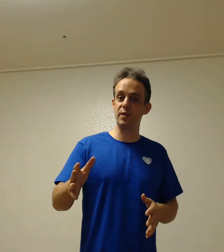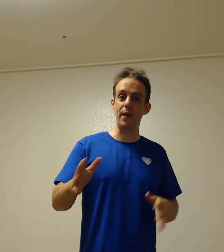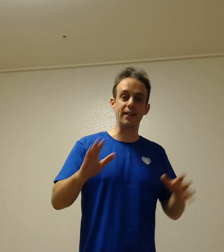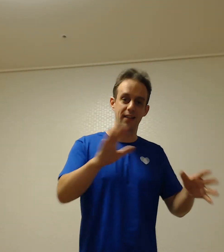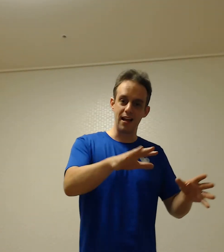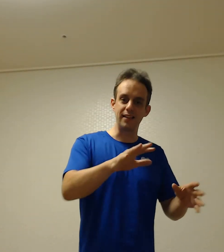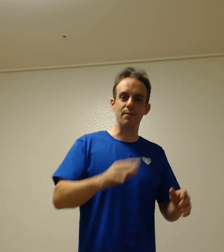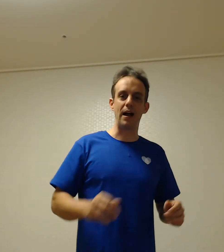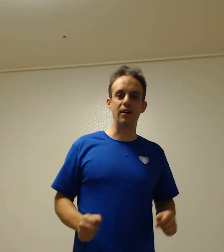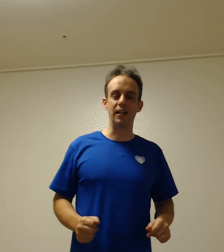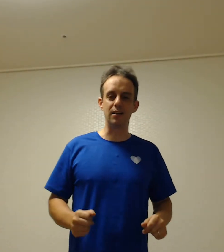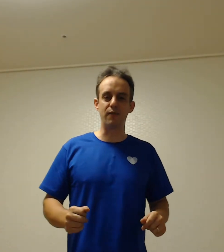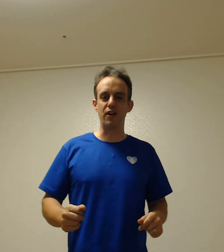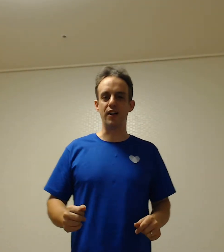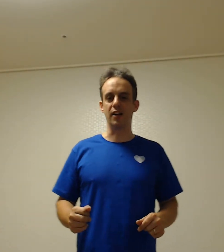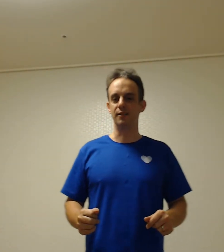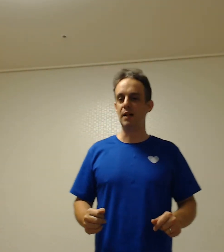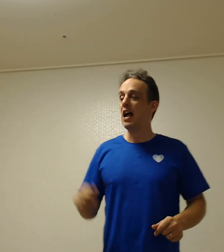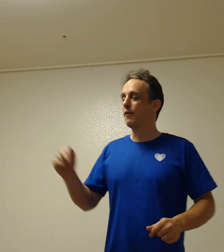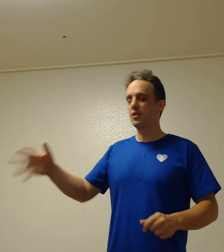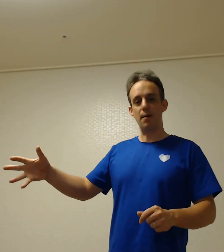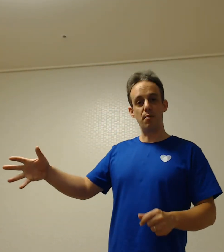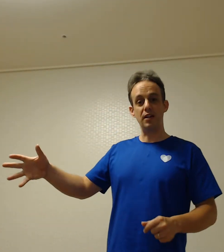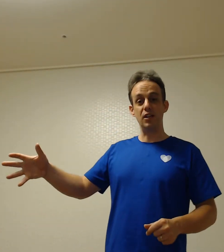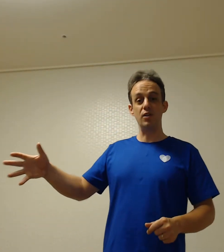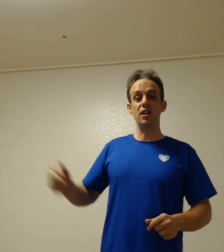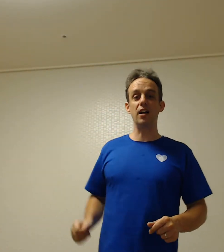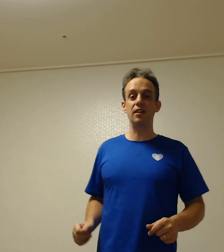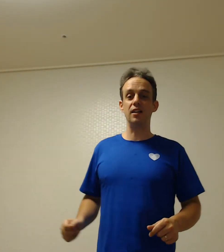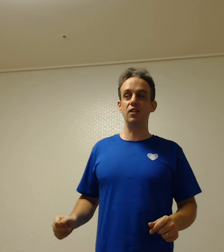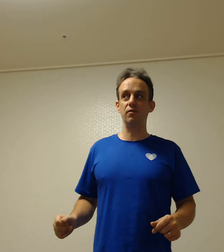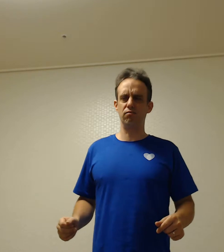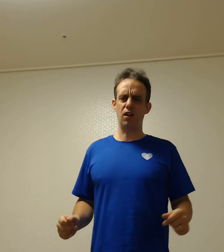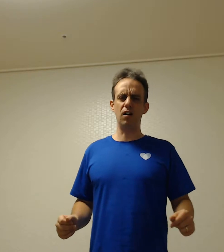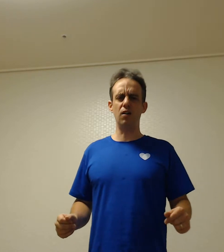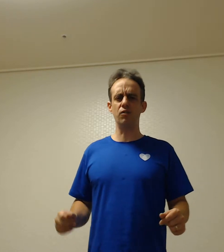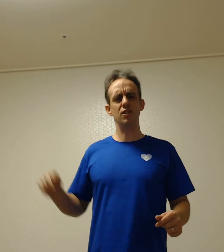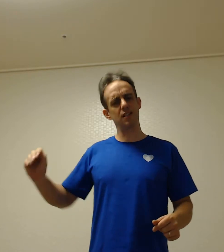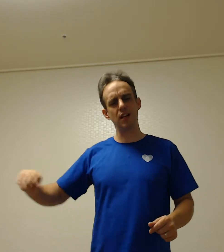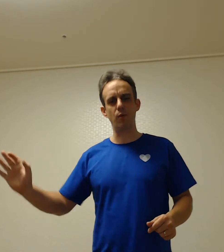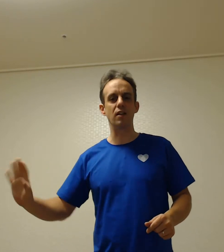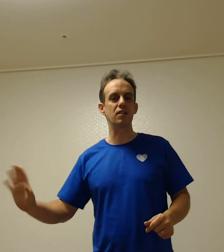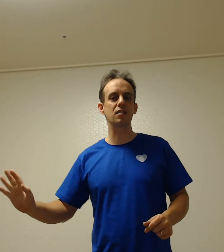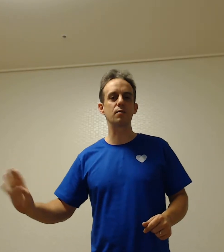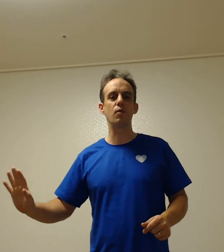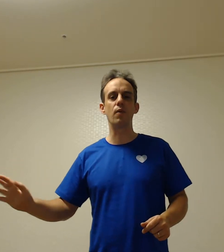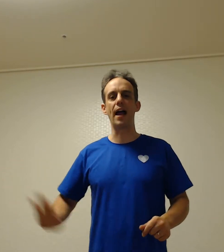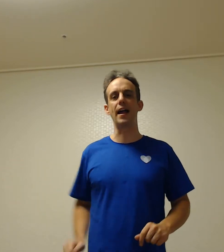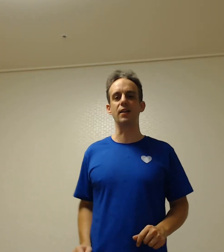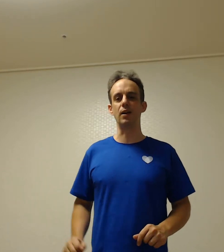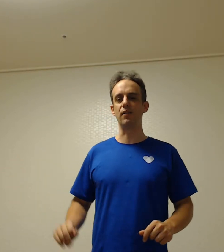respect? Then bow a little further. For somebody who is younger than you, oh, just stick with a small hand wave, like